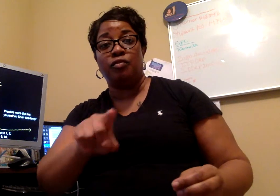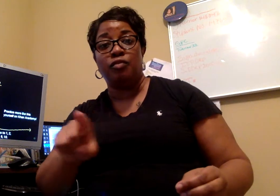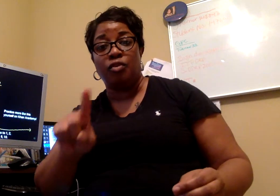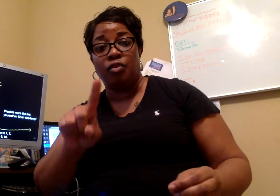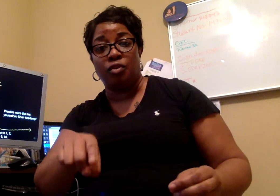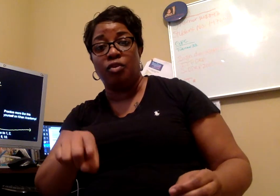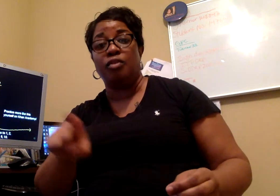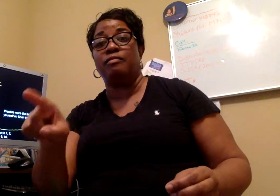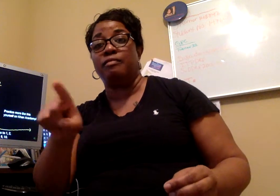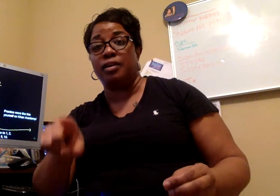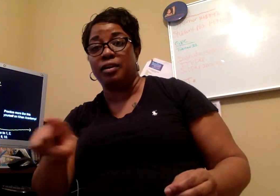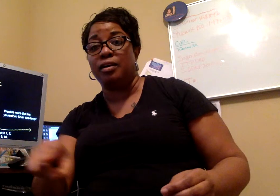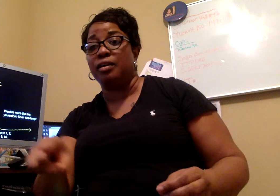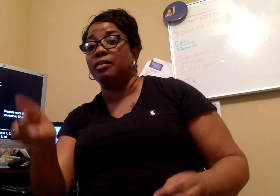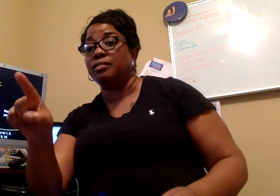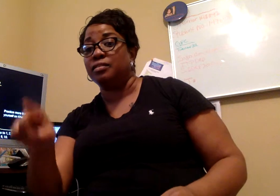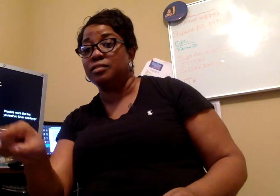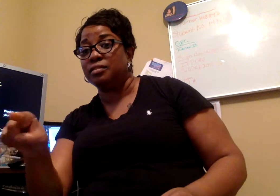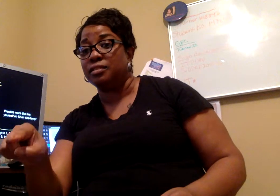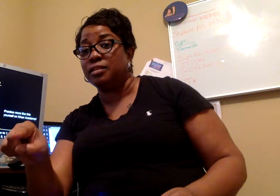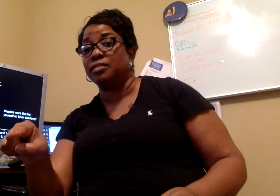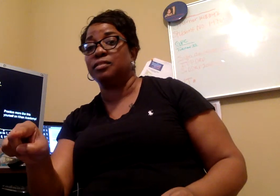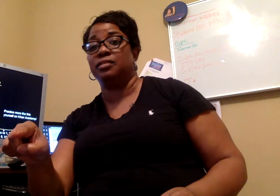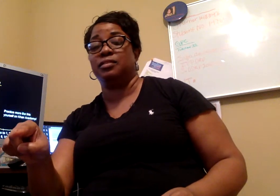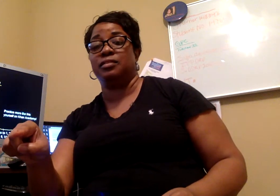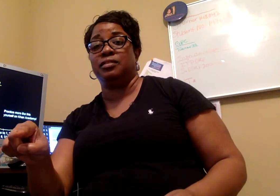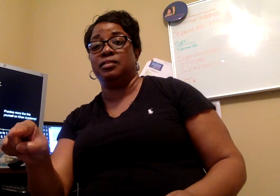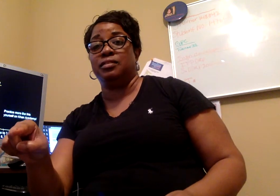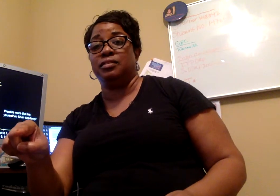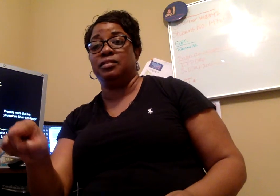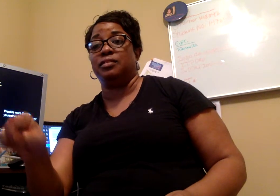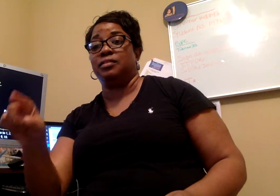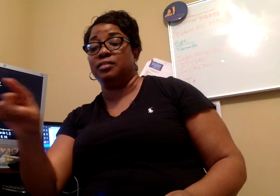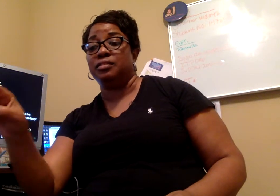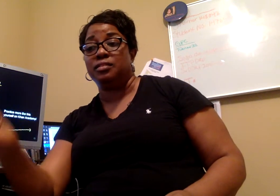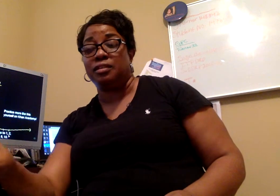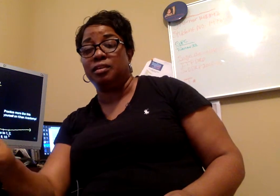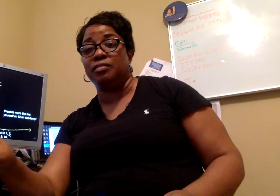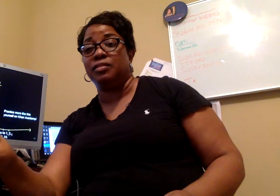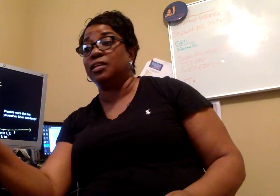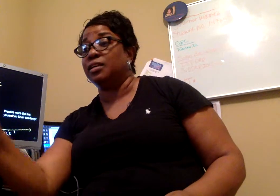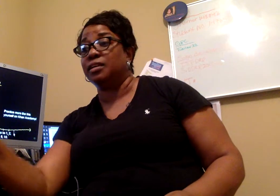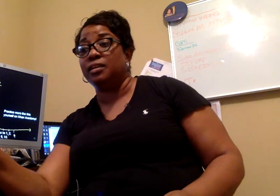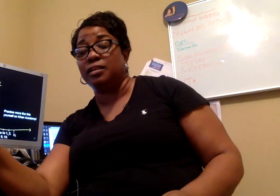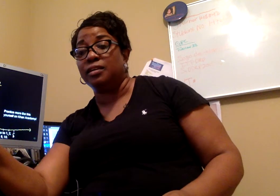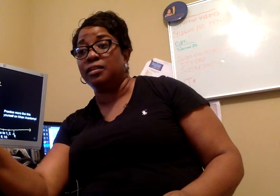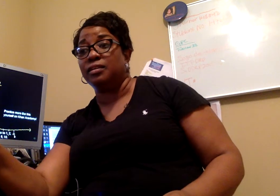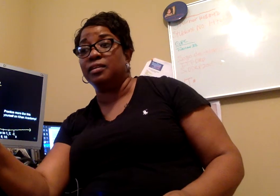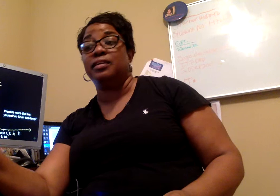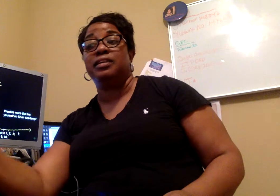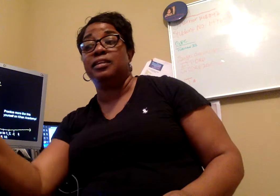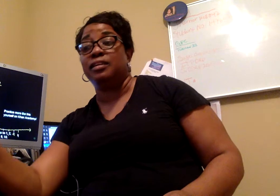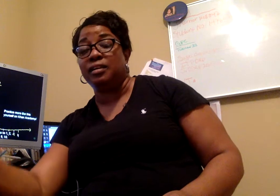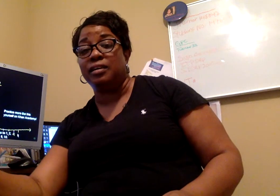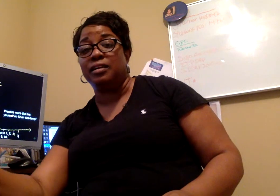4, 5, 6, 7, 8,